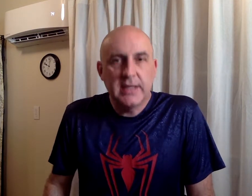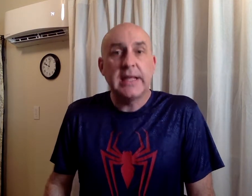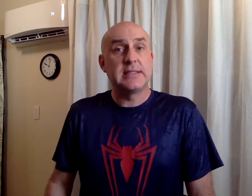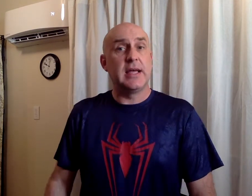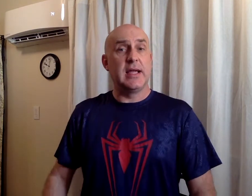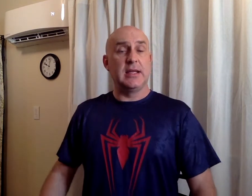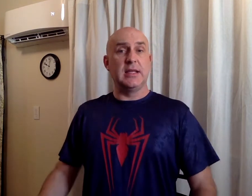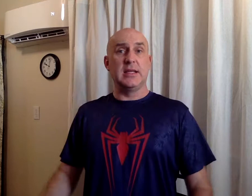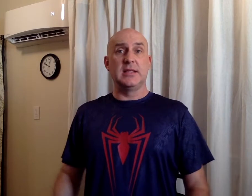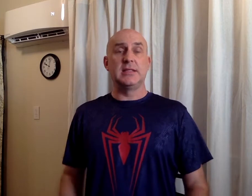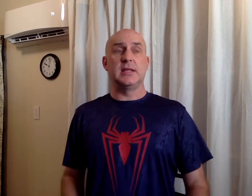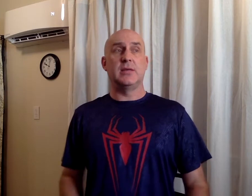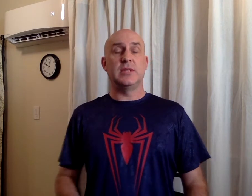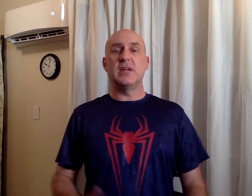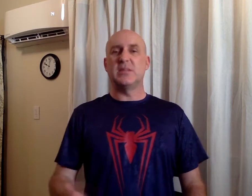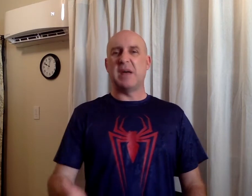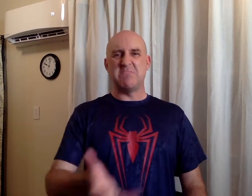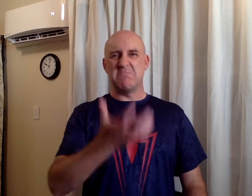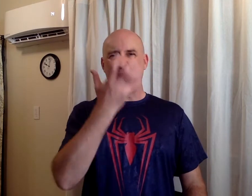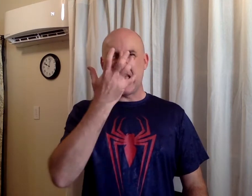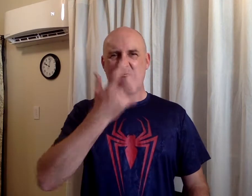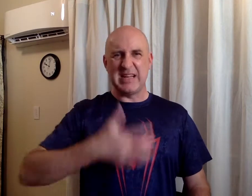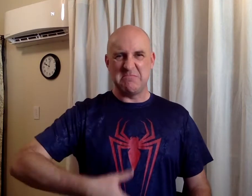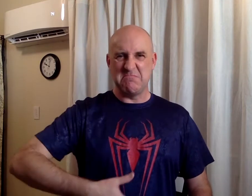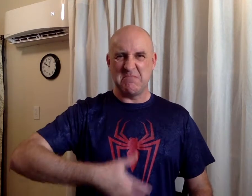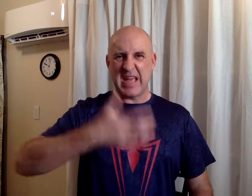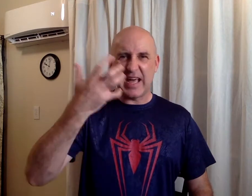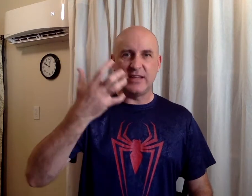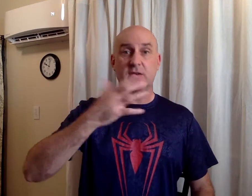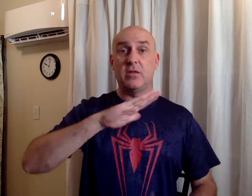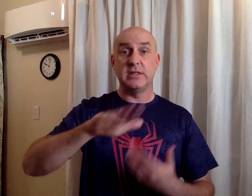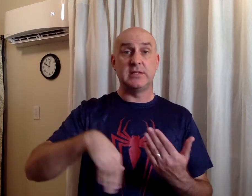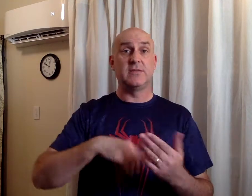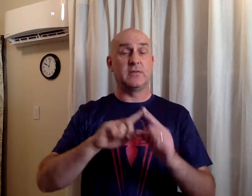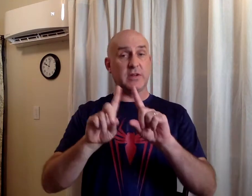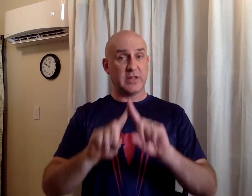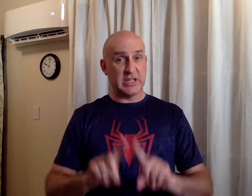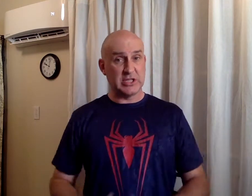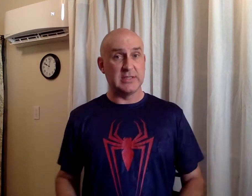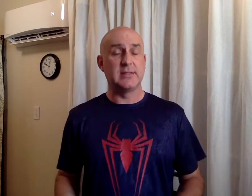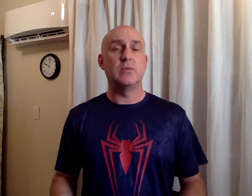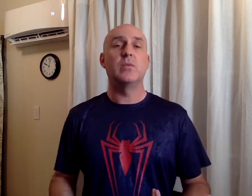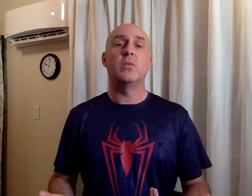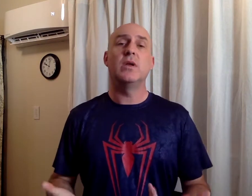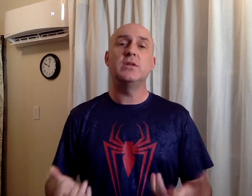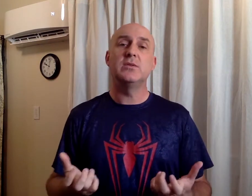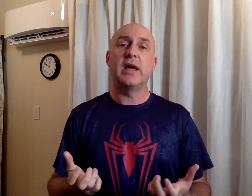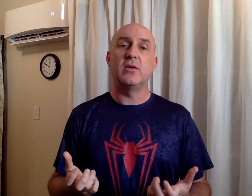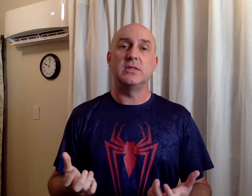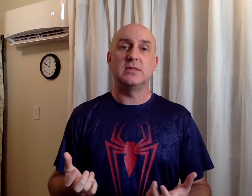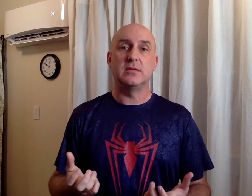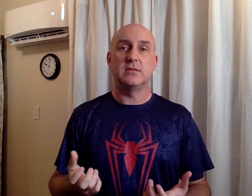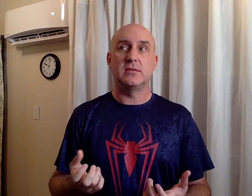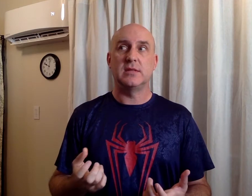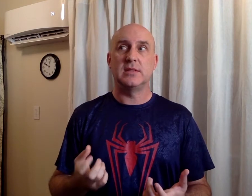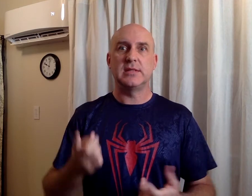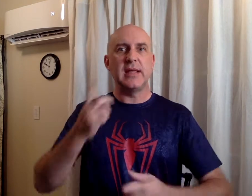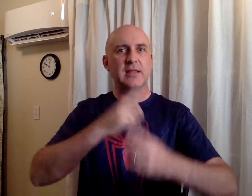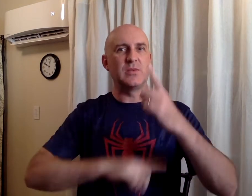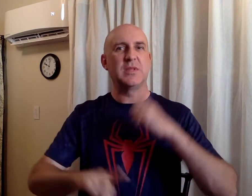Next sign is, we talked about mad and all these different variations. What we want to do now is a sign that's really kind